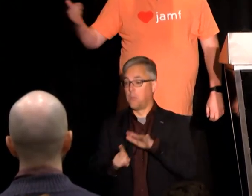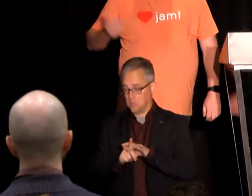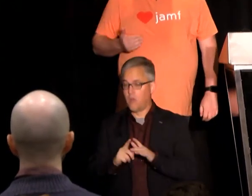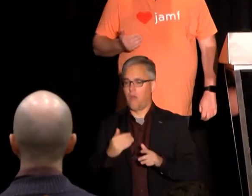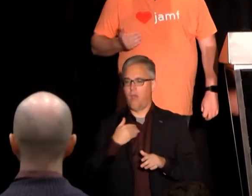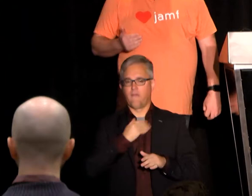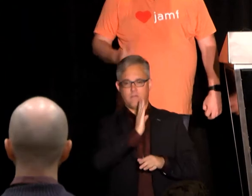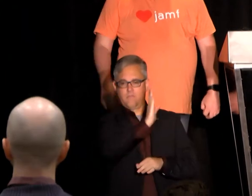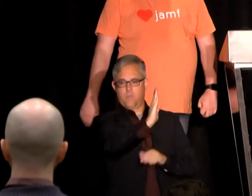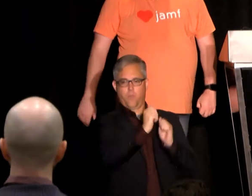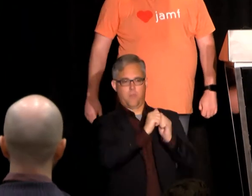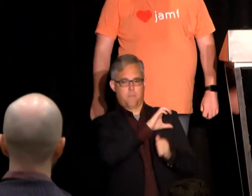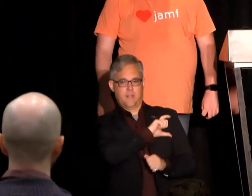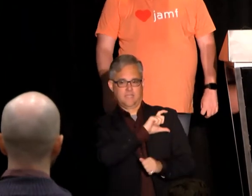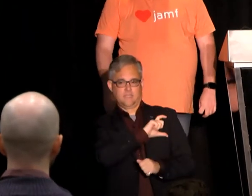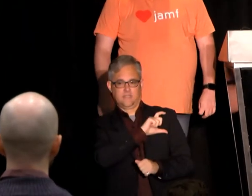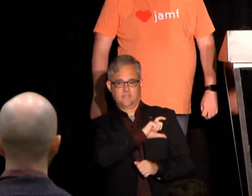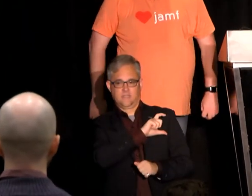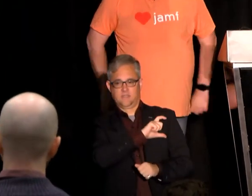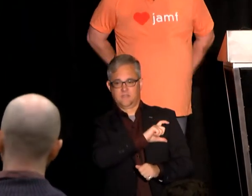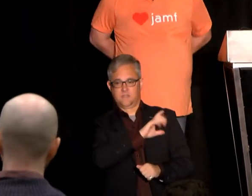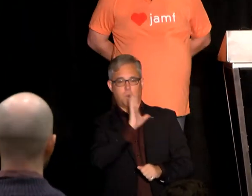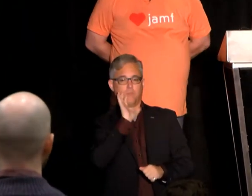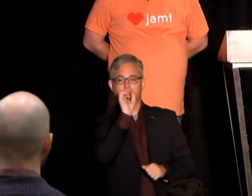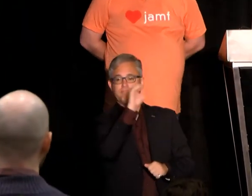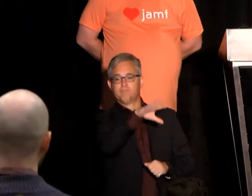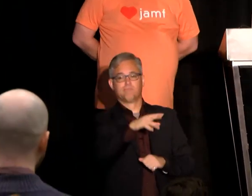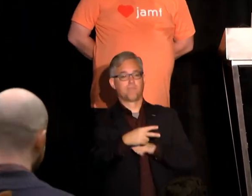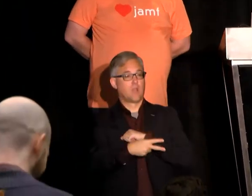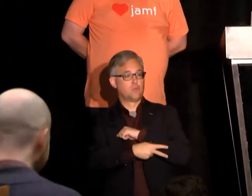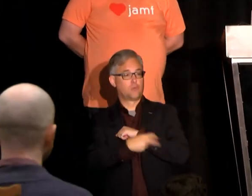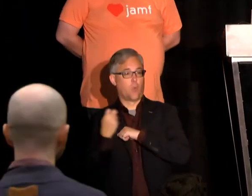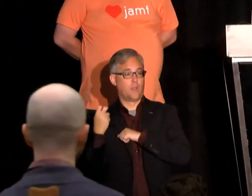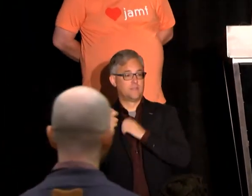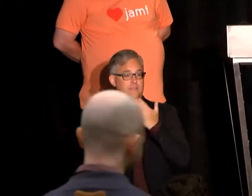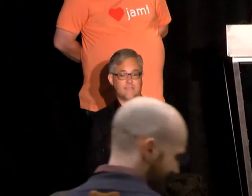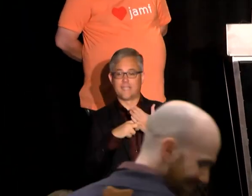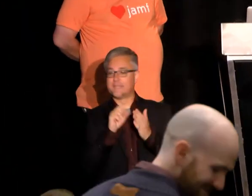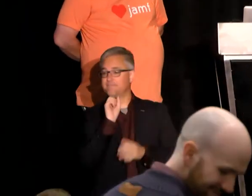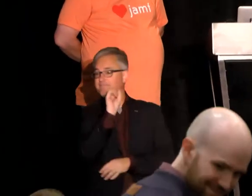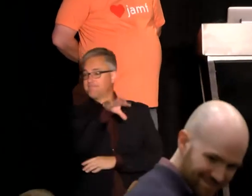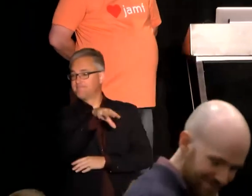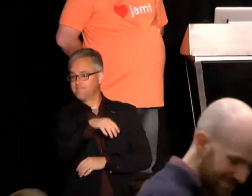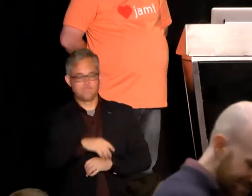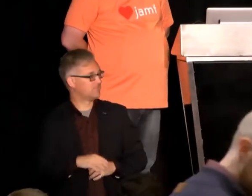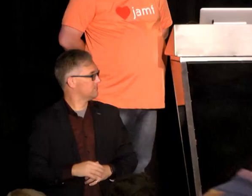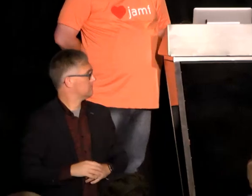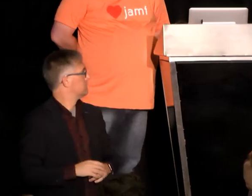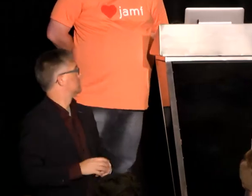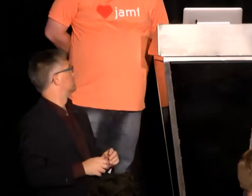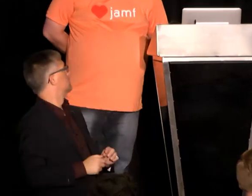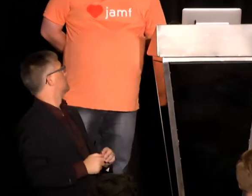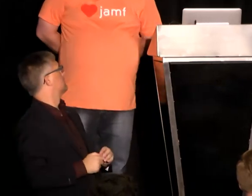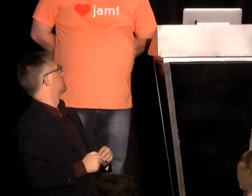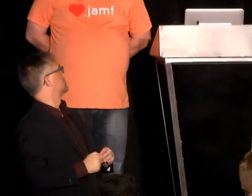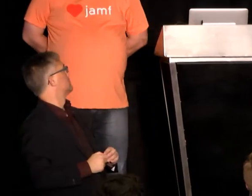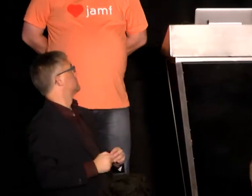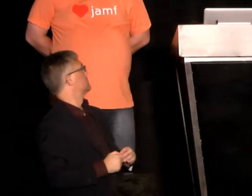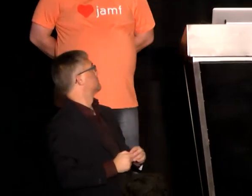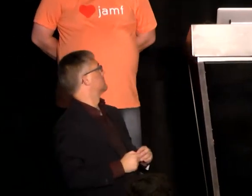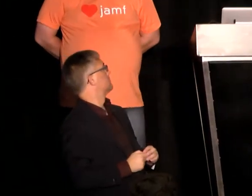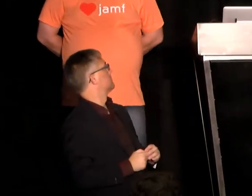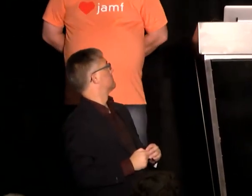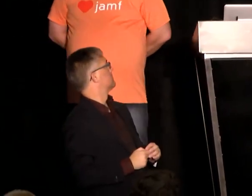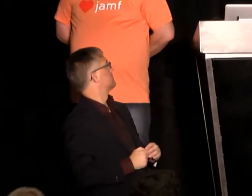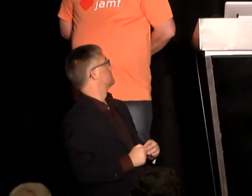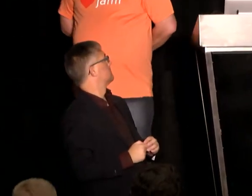police department, and we just put in stolen device tickets with them. I'd like to add, with the high school too,